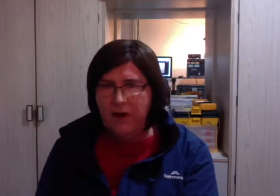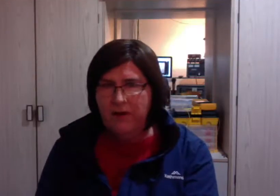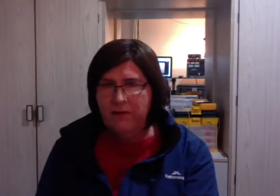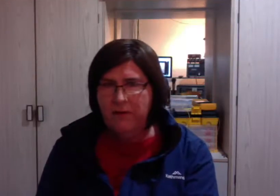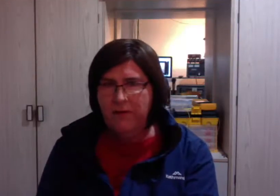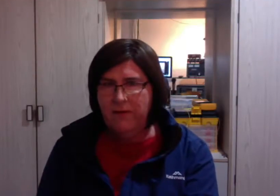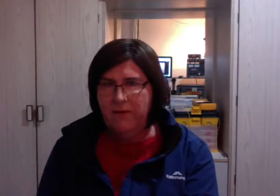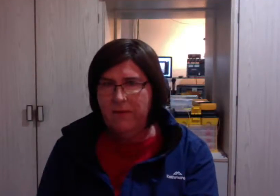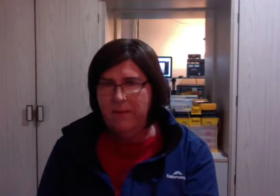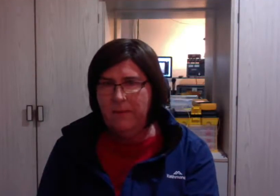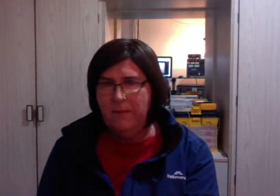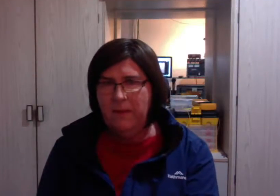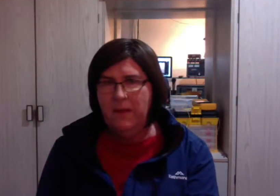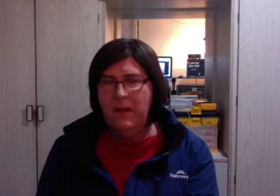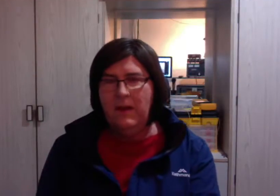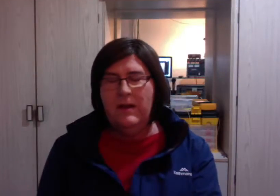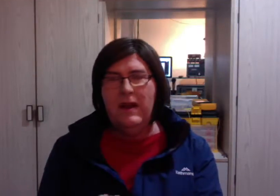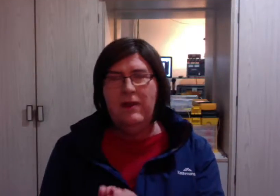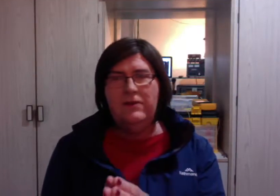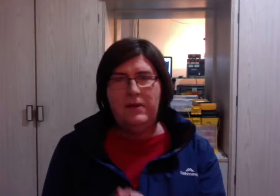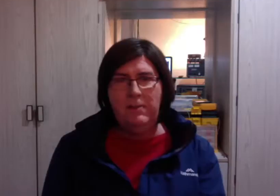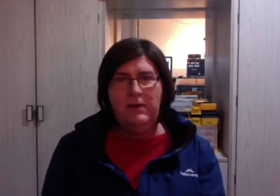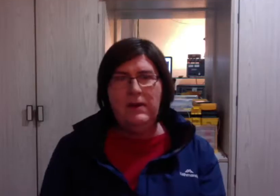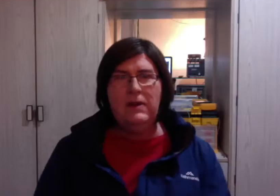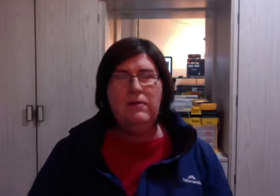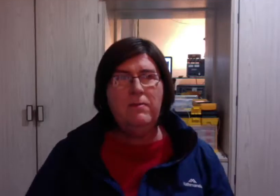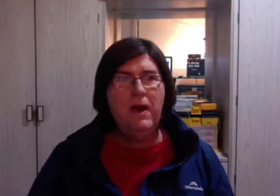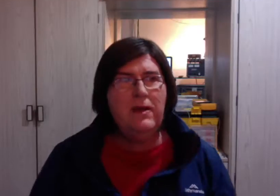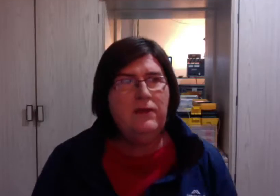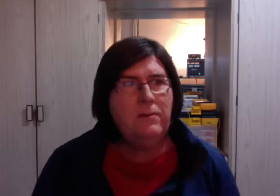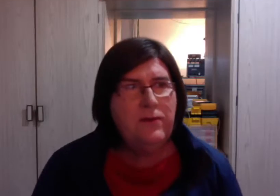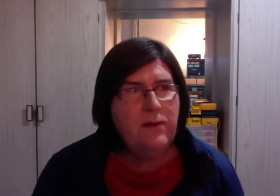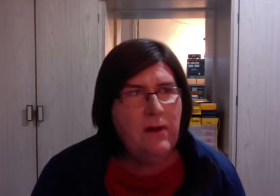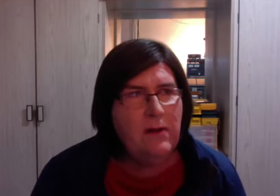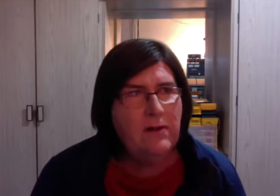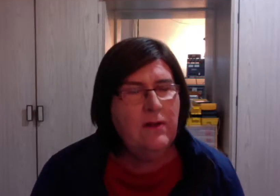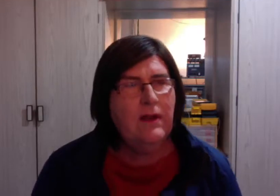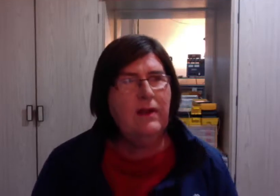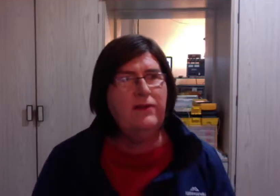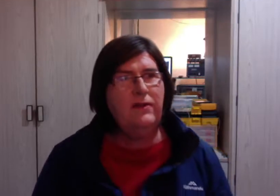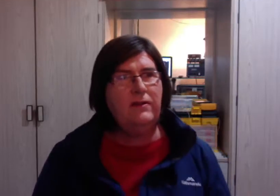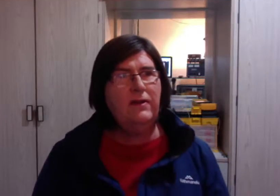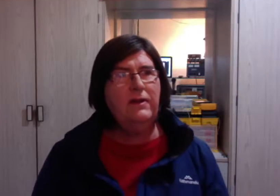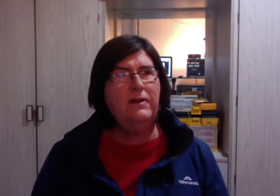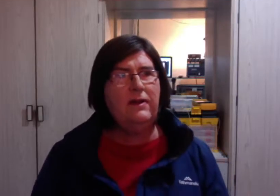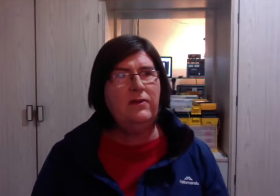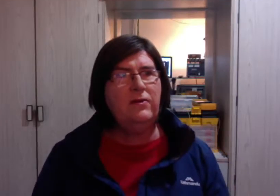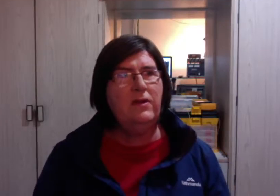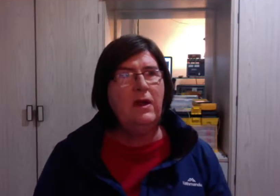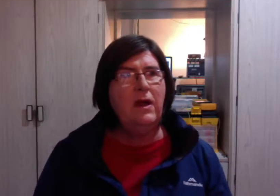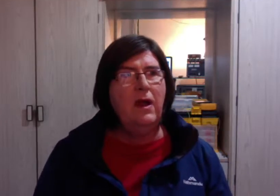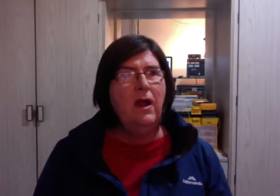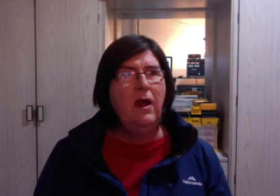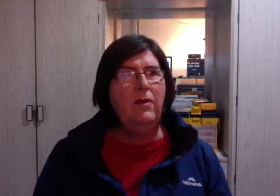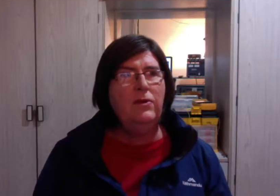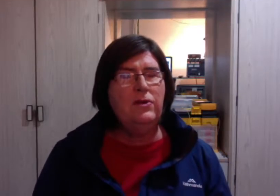145. Now, typically with my Nissan Patrol six-cylinder diesel, I would